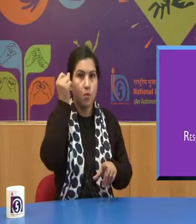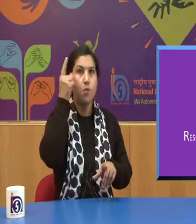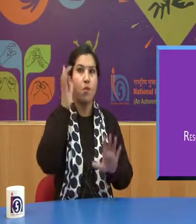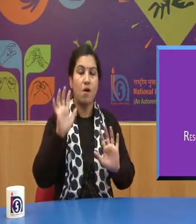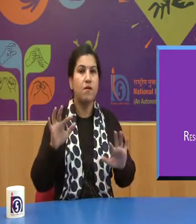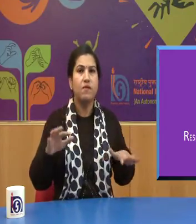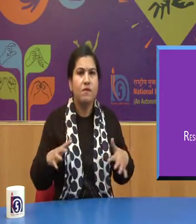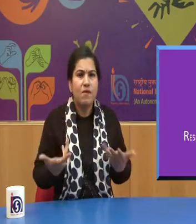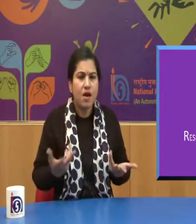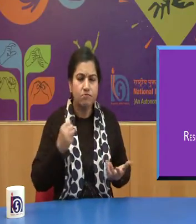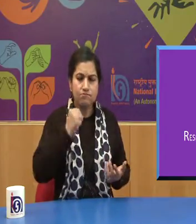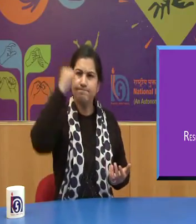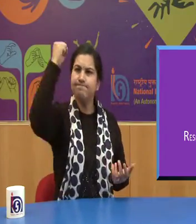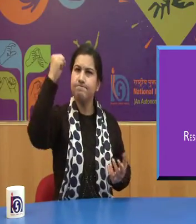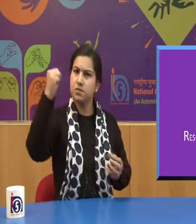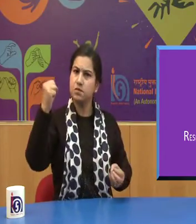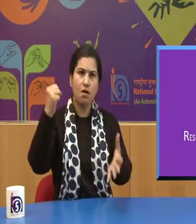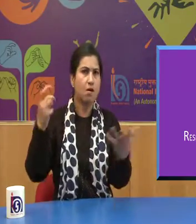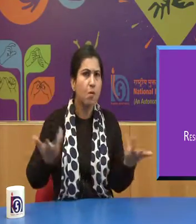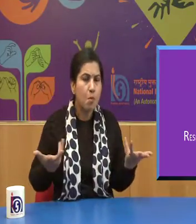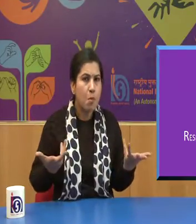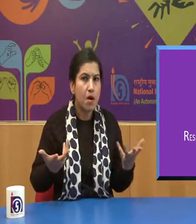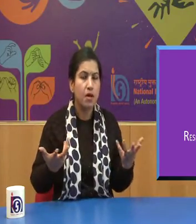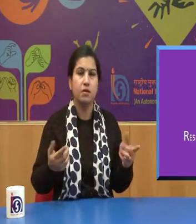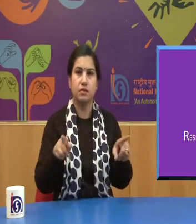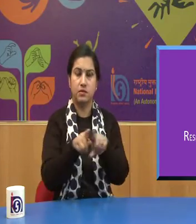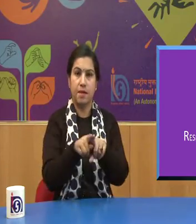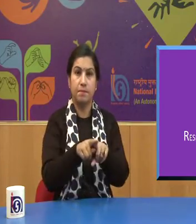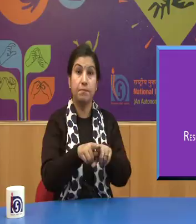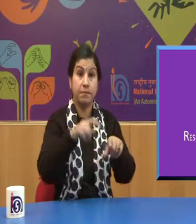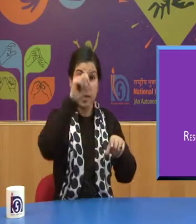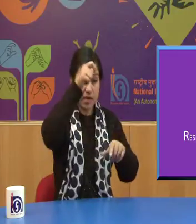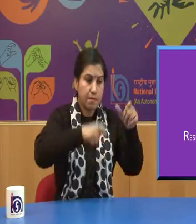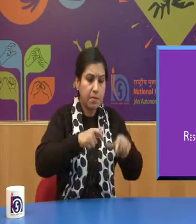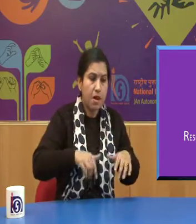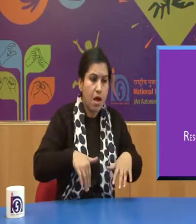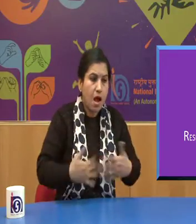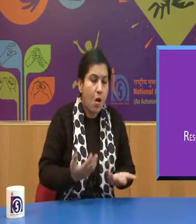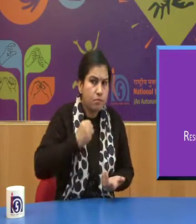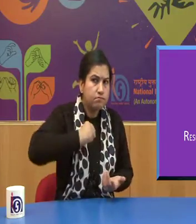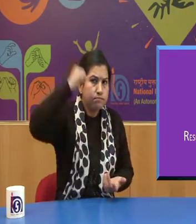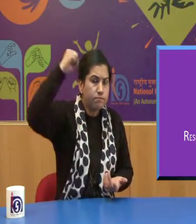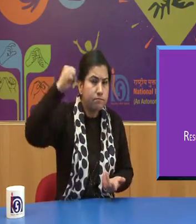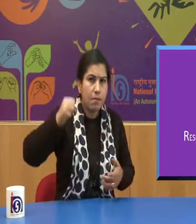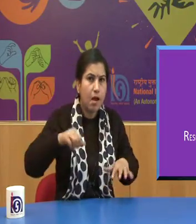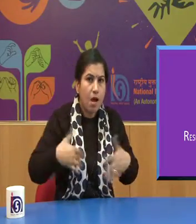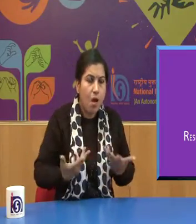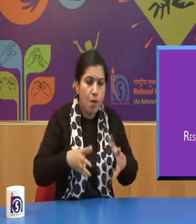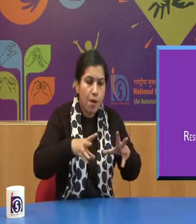these movements and the methods adopted by the Indian people to oppose the foreign